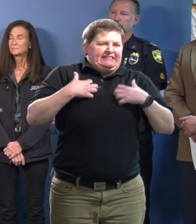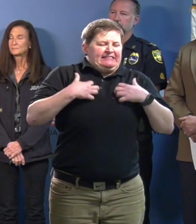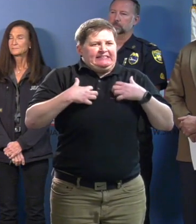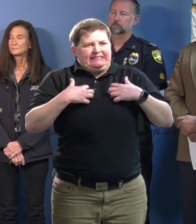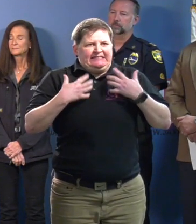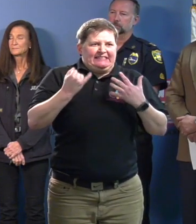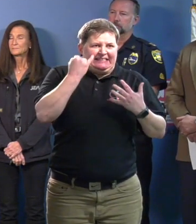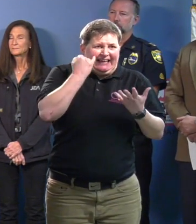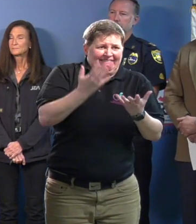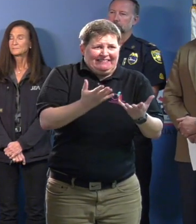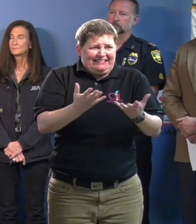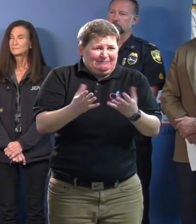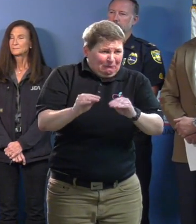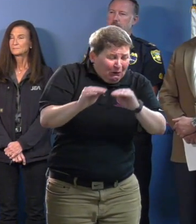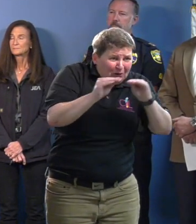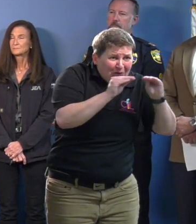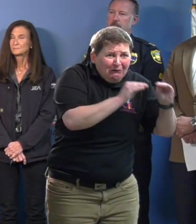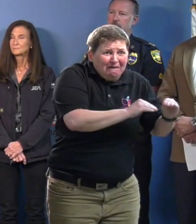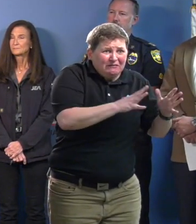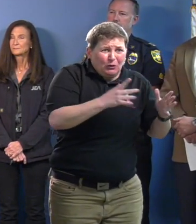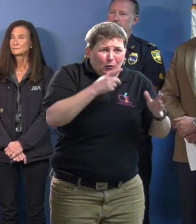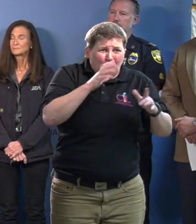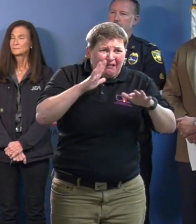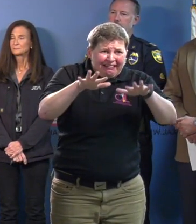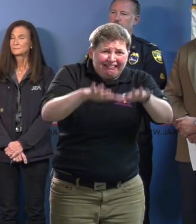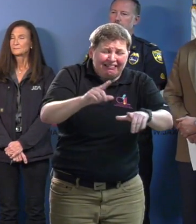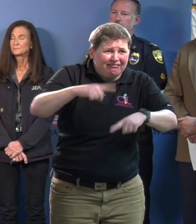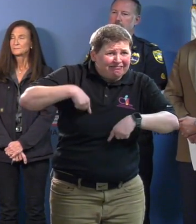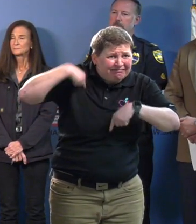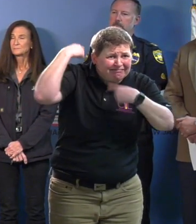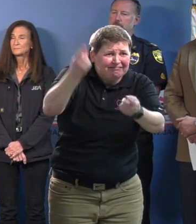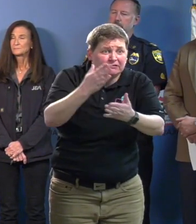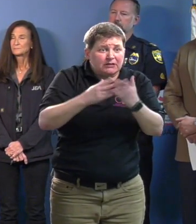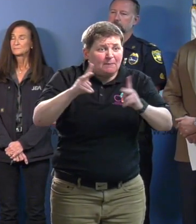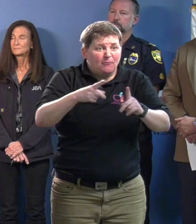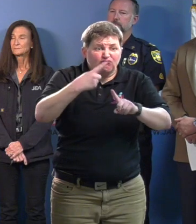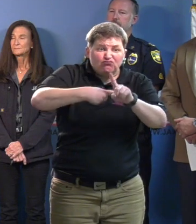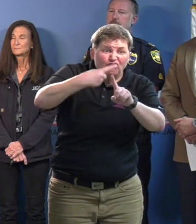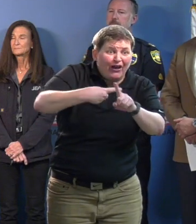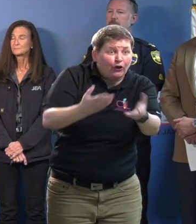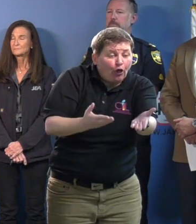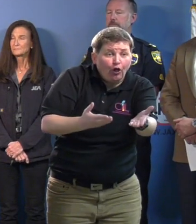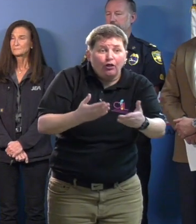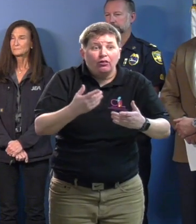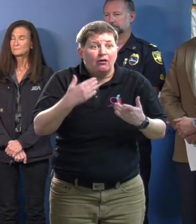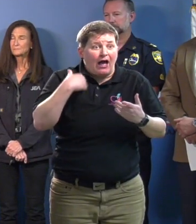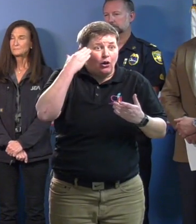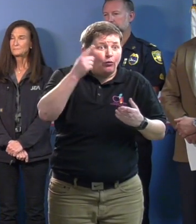also know that a lot of those folks are renters, and it's not up to them. The folks that own the homes don't want to sell them. But